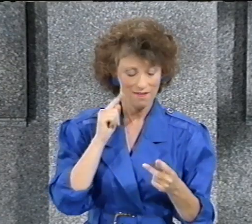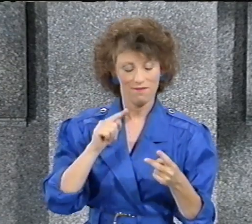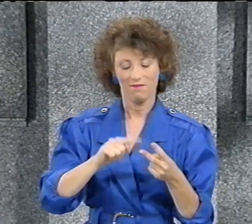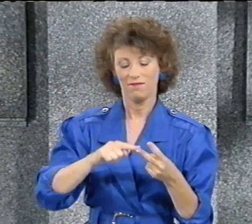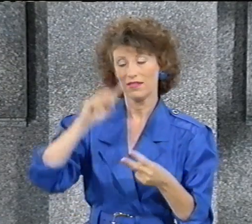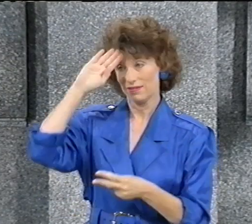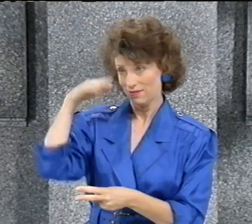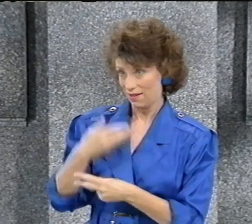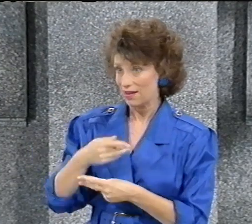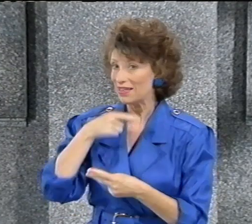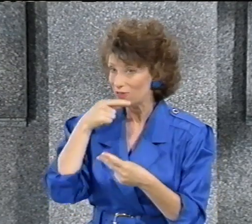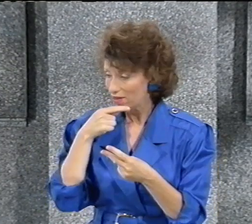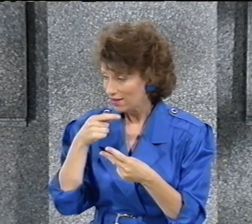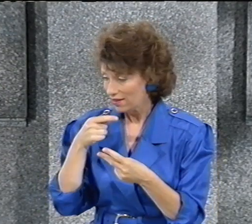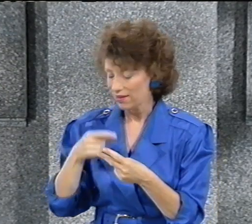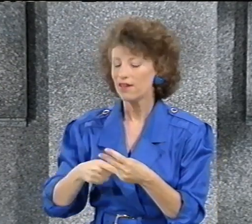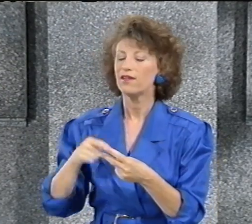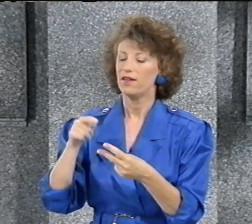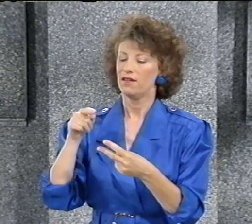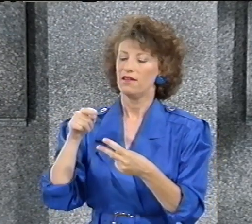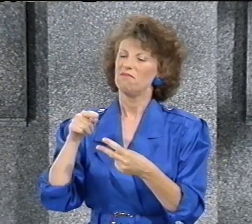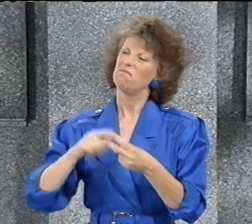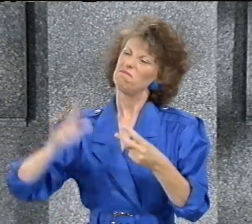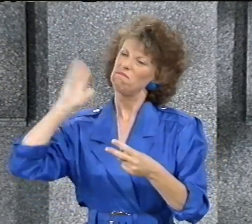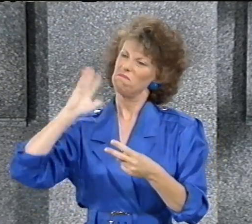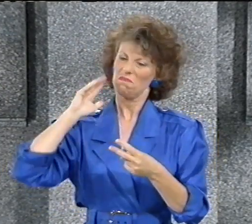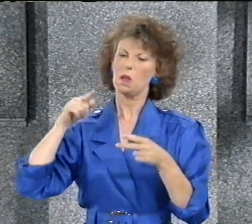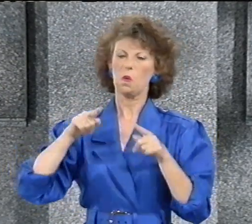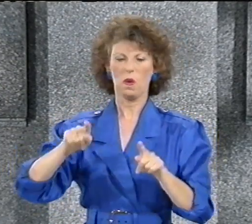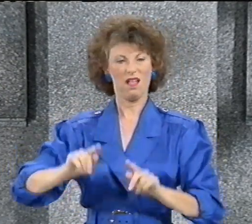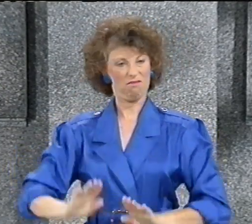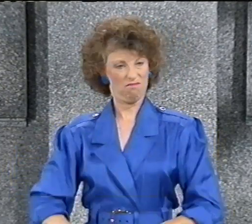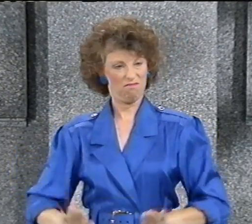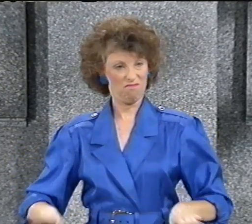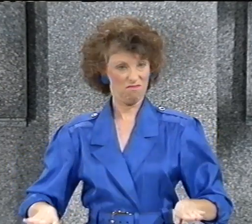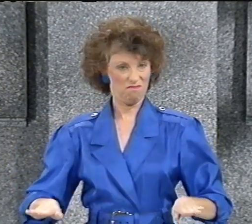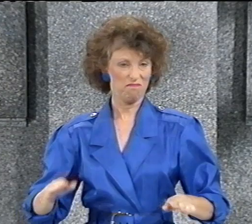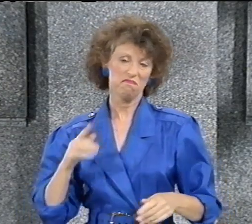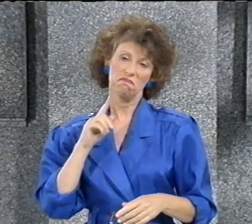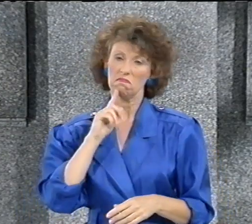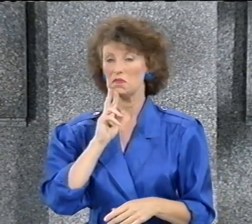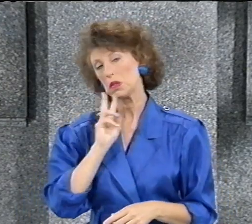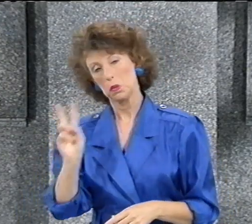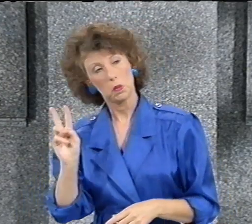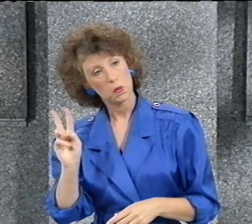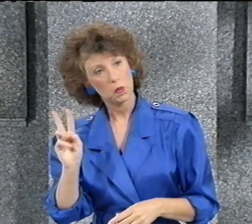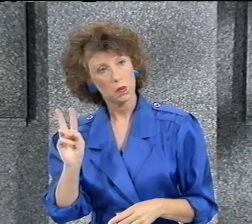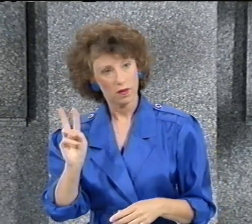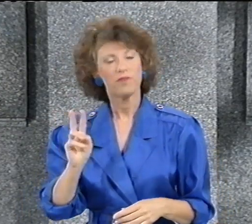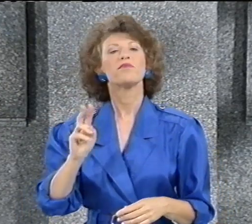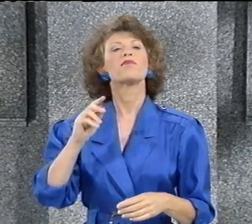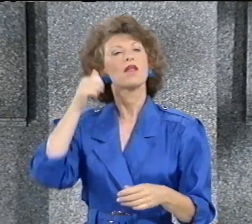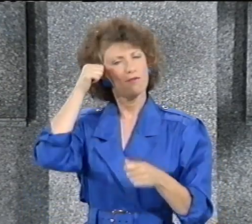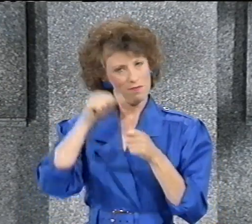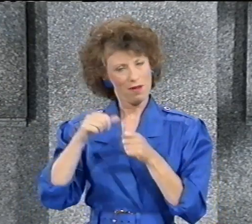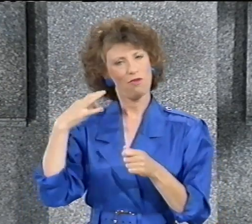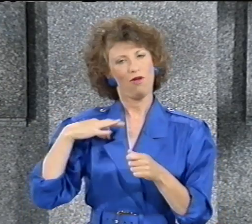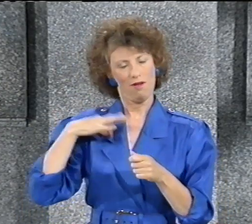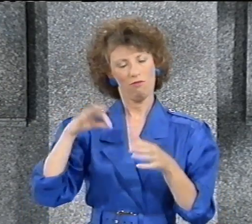and when they were quite small, perhaps around age 2, Larry explains that his daughter